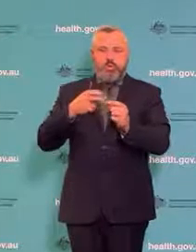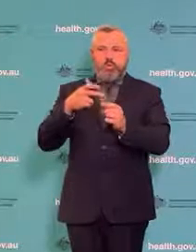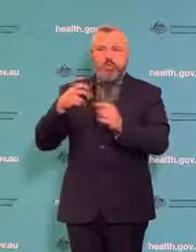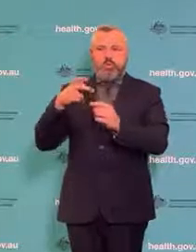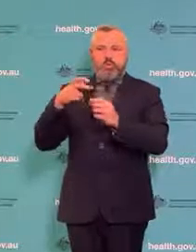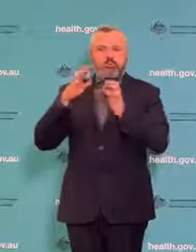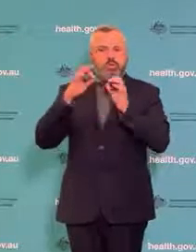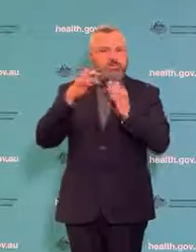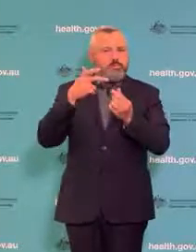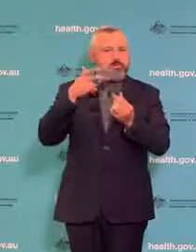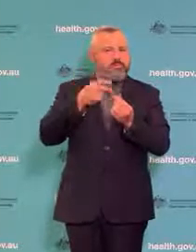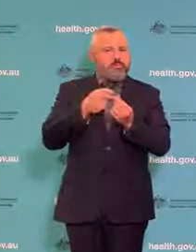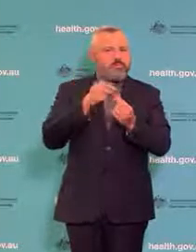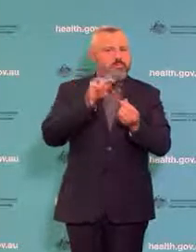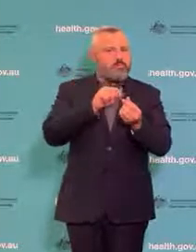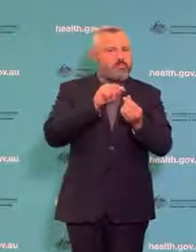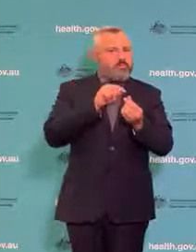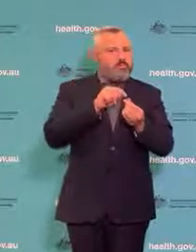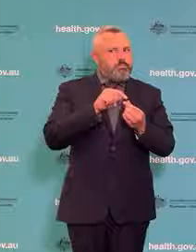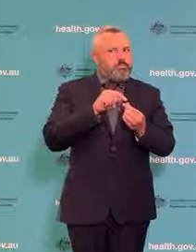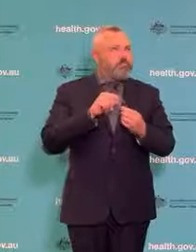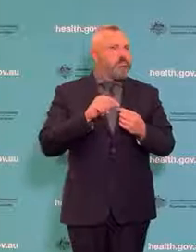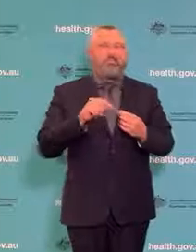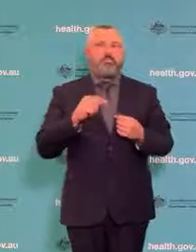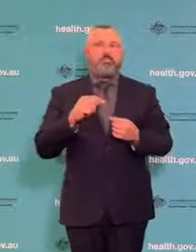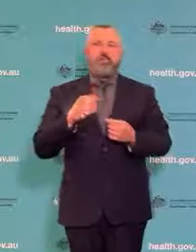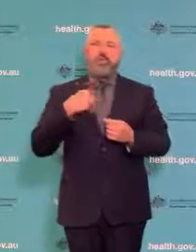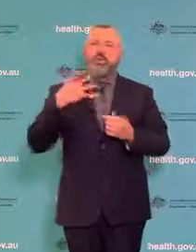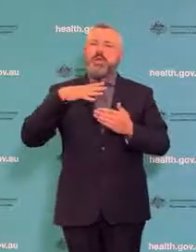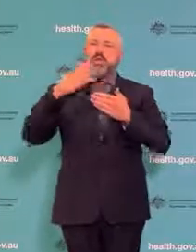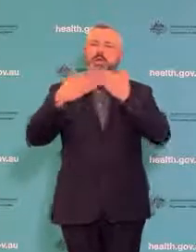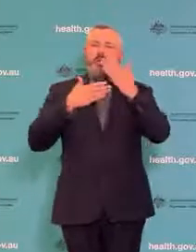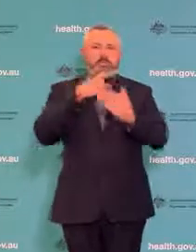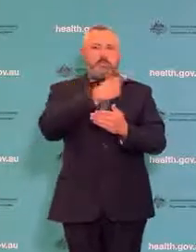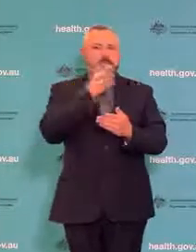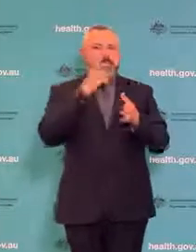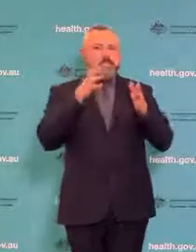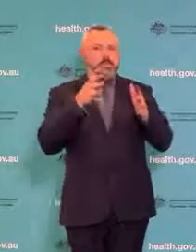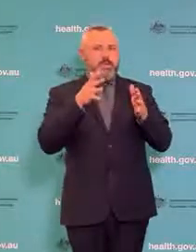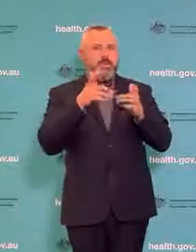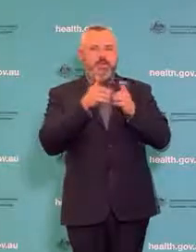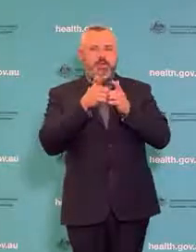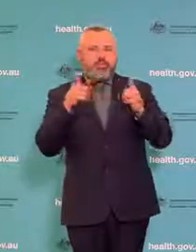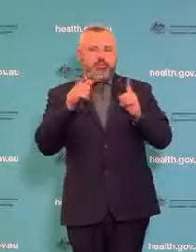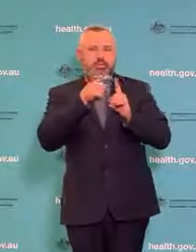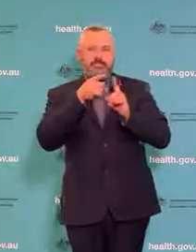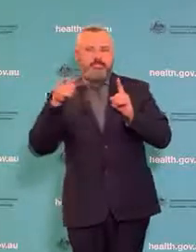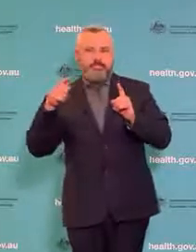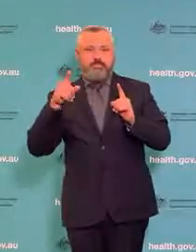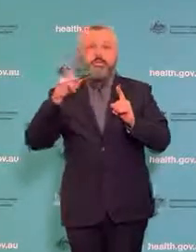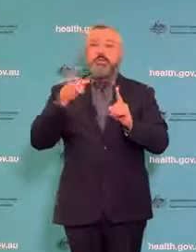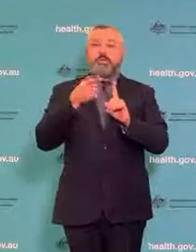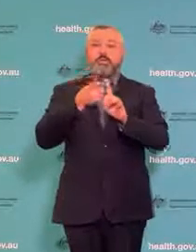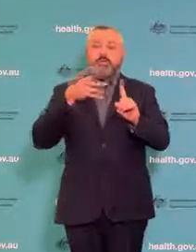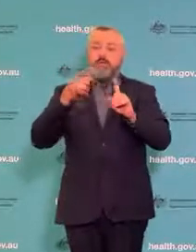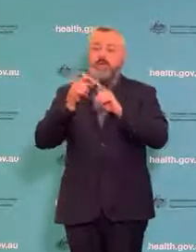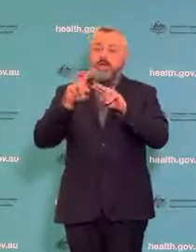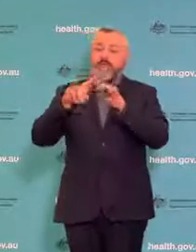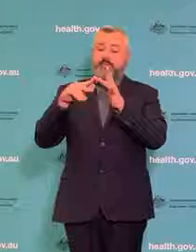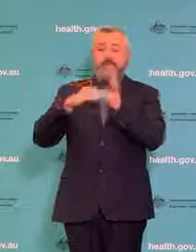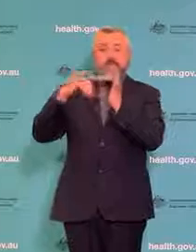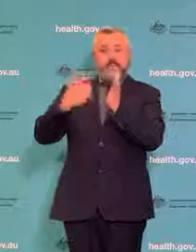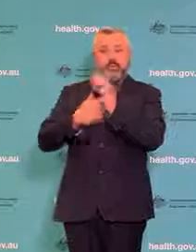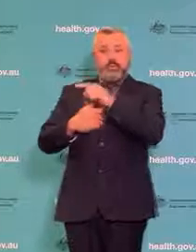Just to explain, because this is an unusual language, particularly the Pfizer vaccine is in very low